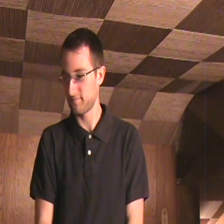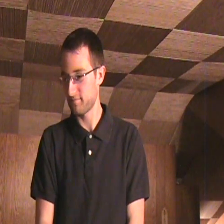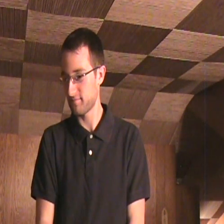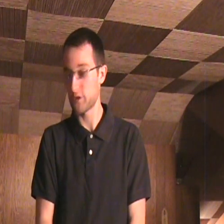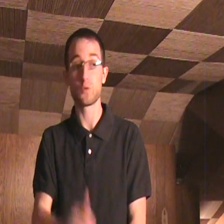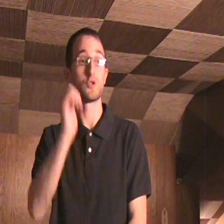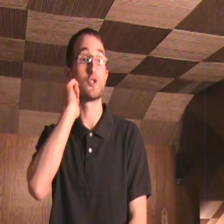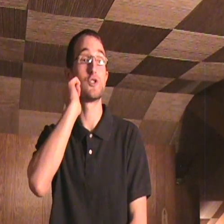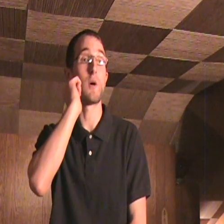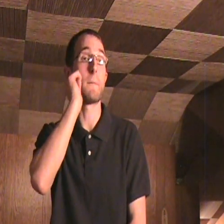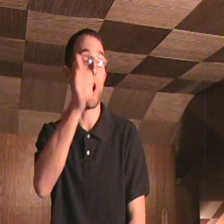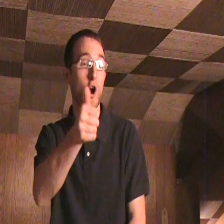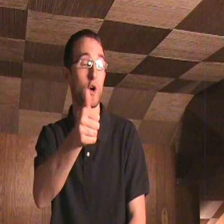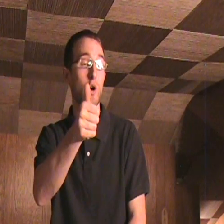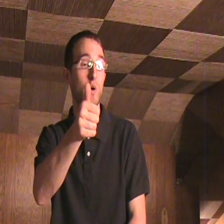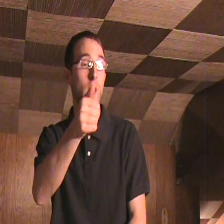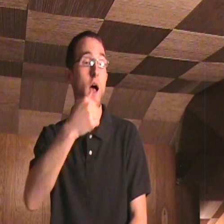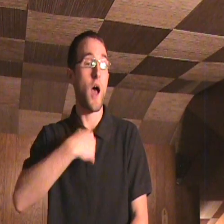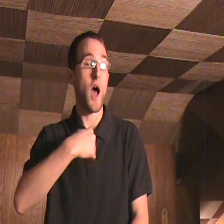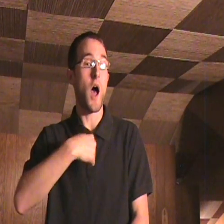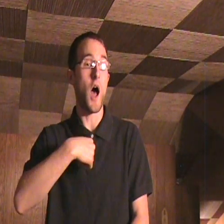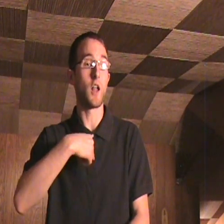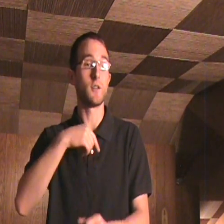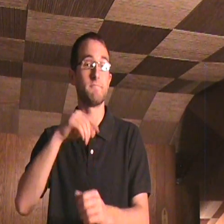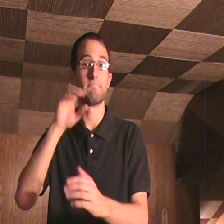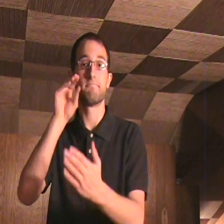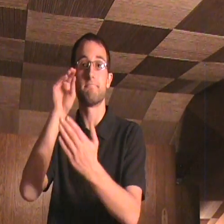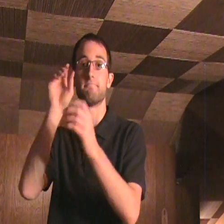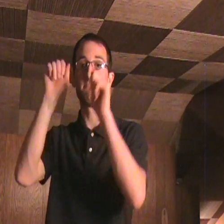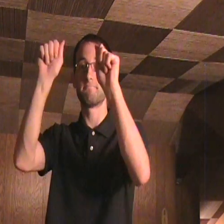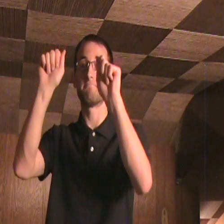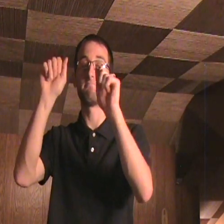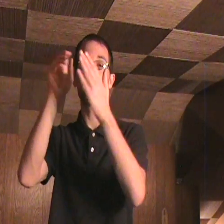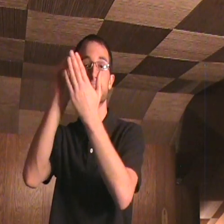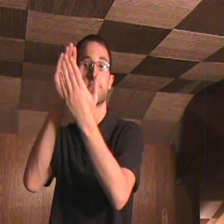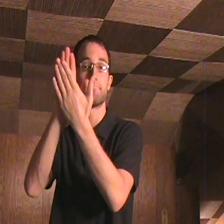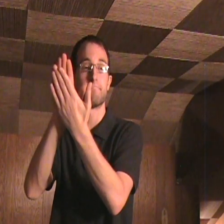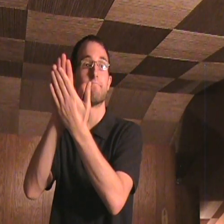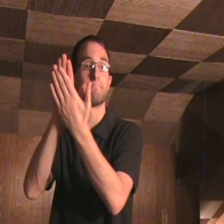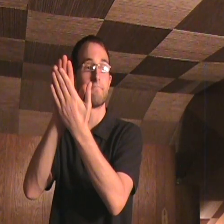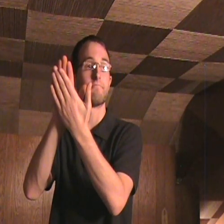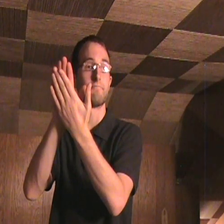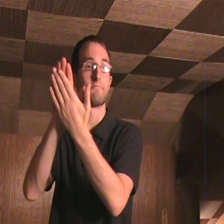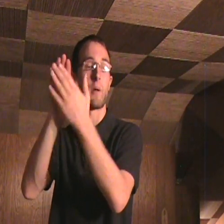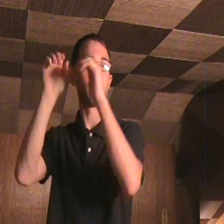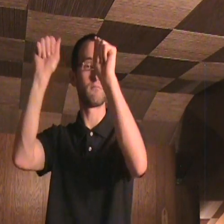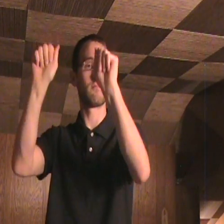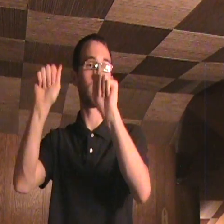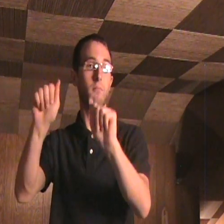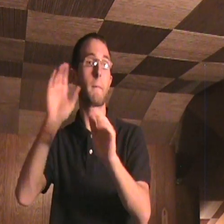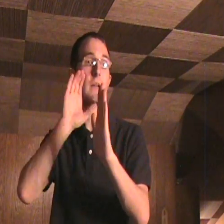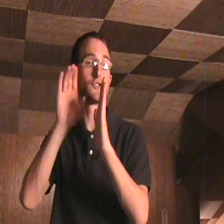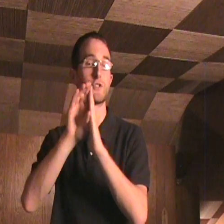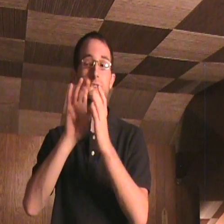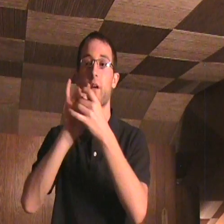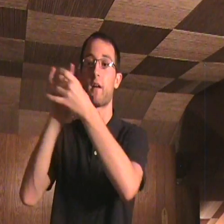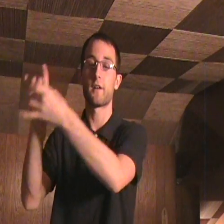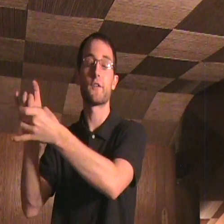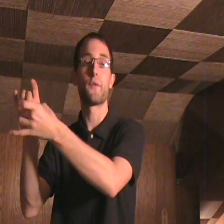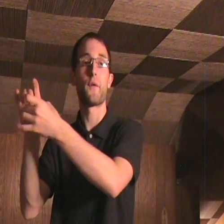Tomorrow, I will put our pictures on with our words. And